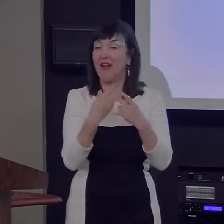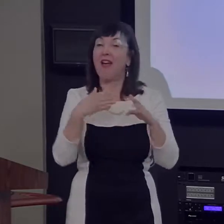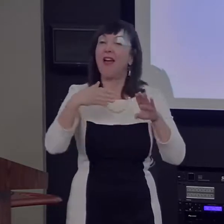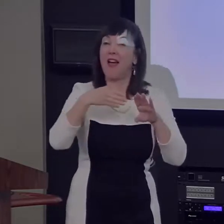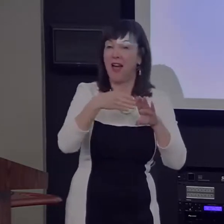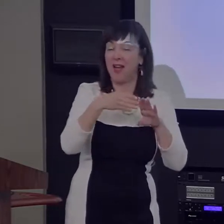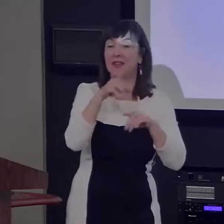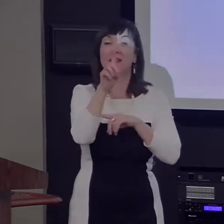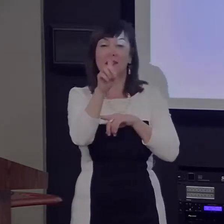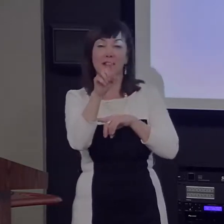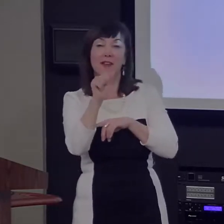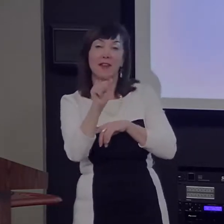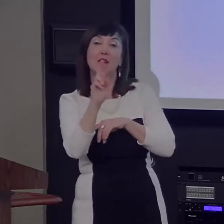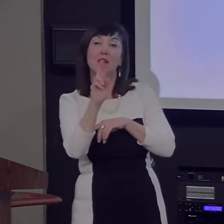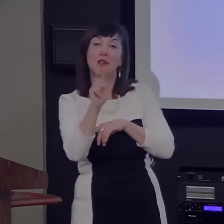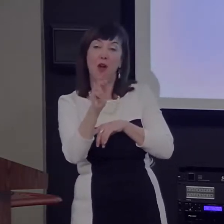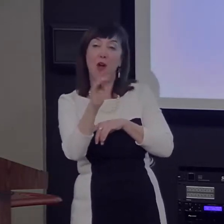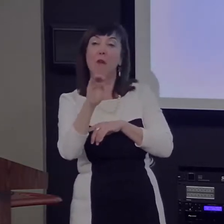our new department